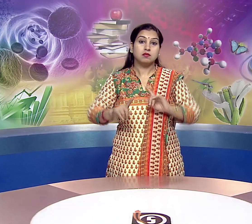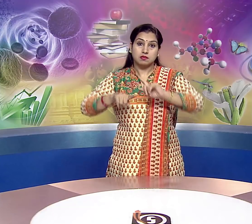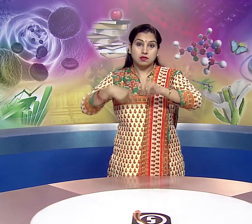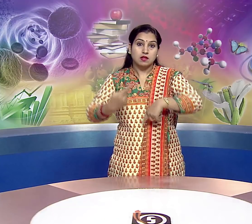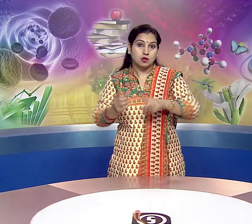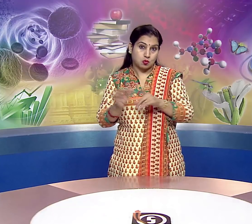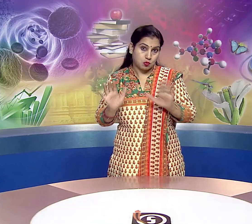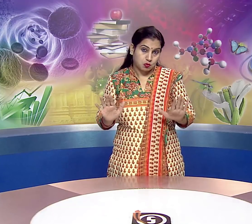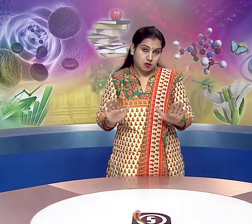endangered.